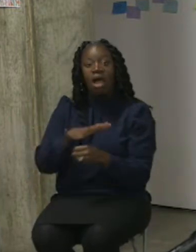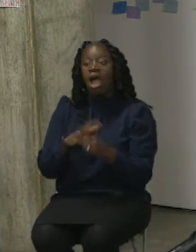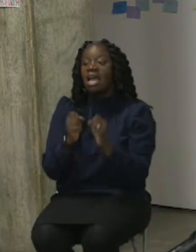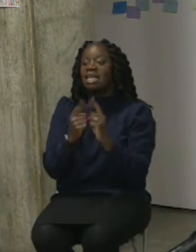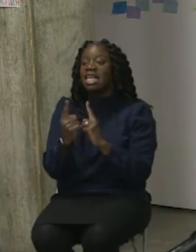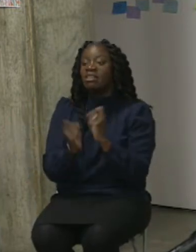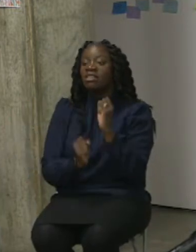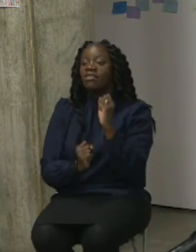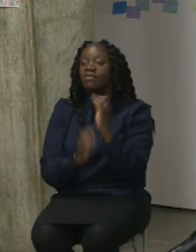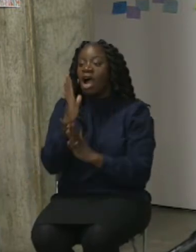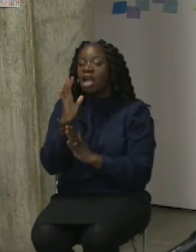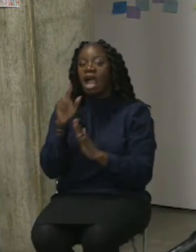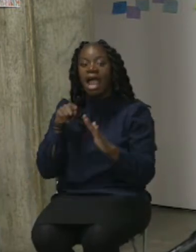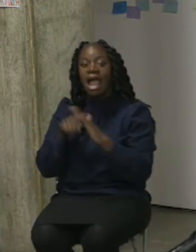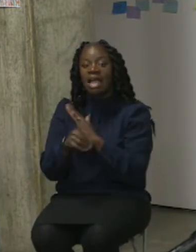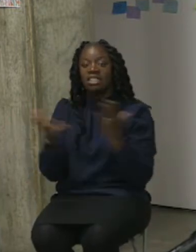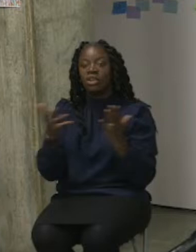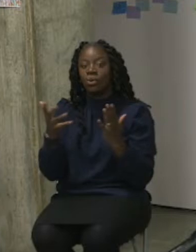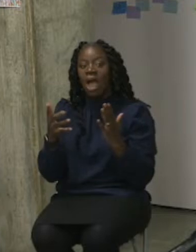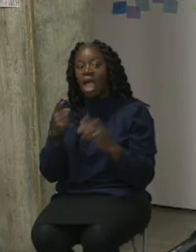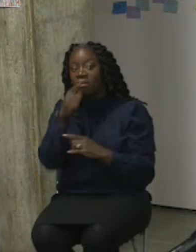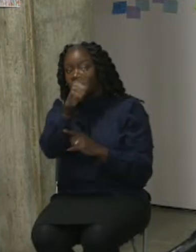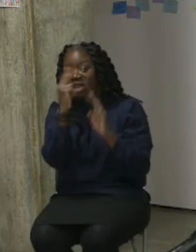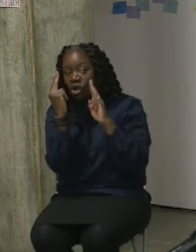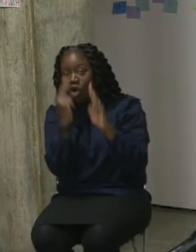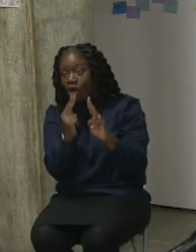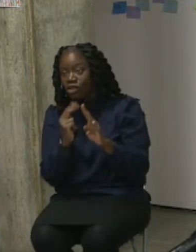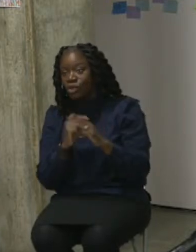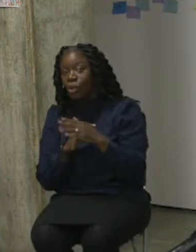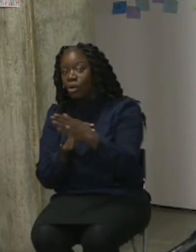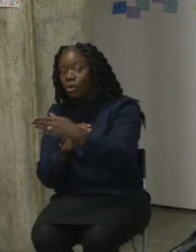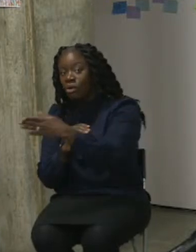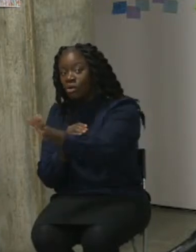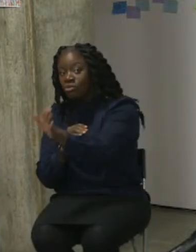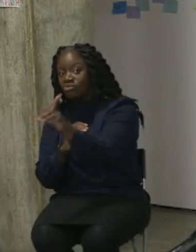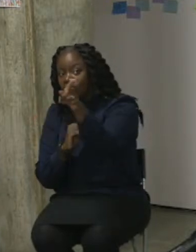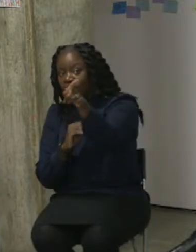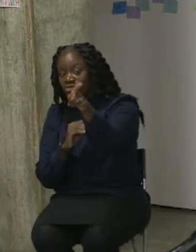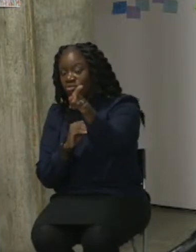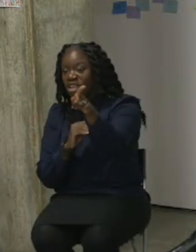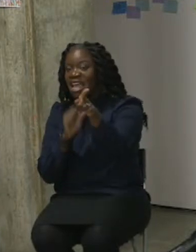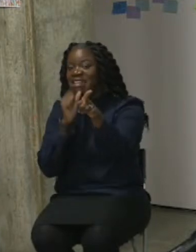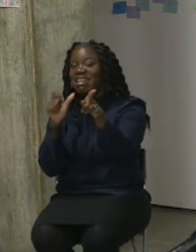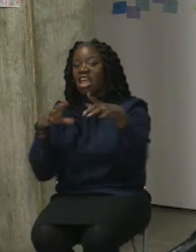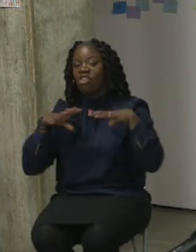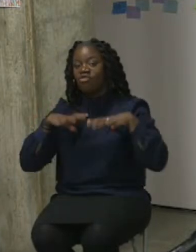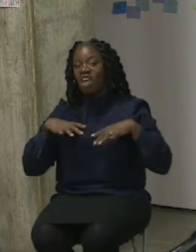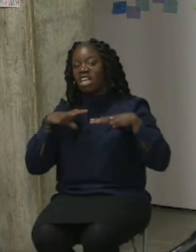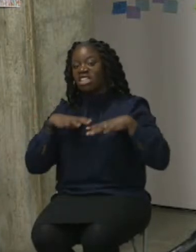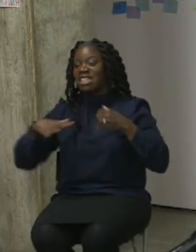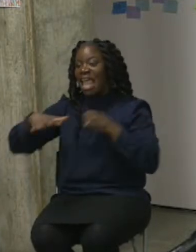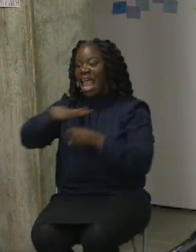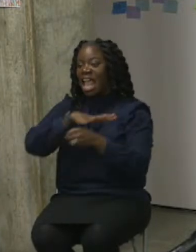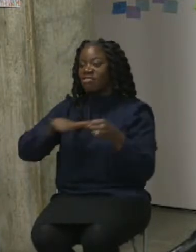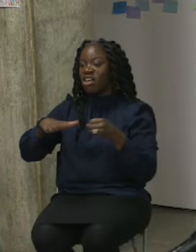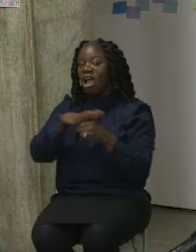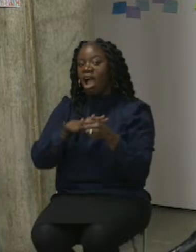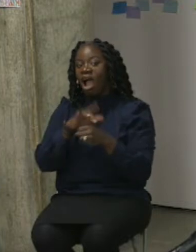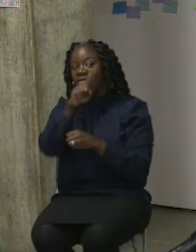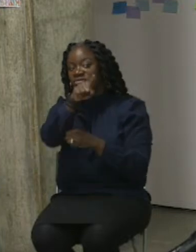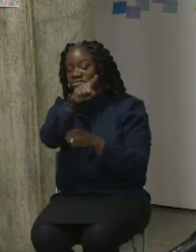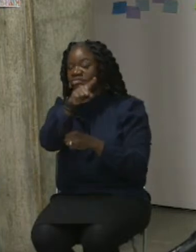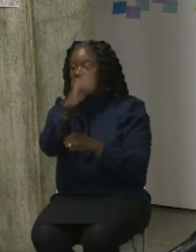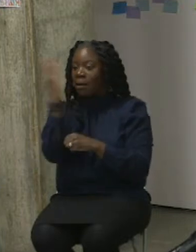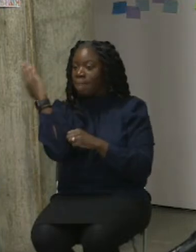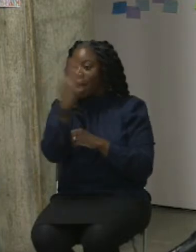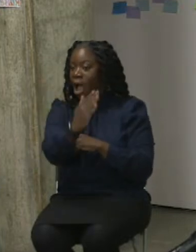nearest fire exit is just down that little corridor there, past our sort of rest and restoration space, the curtained